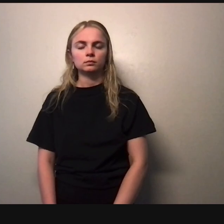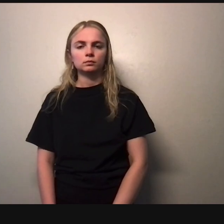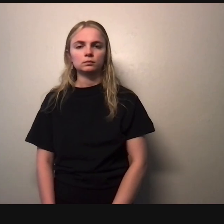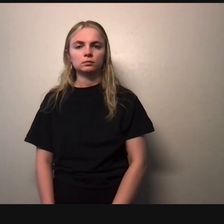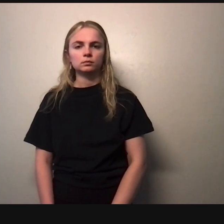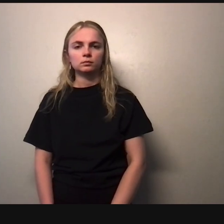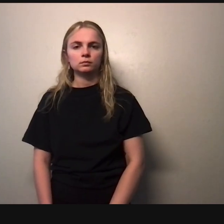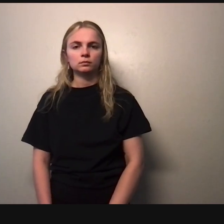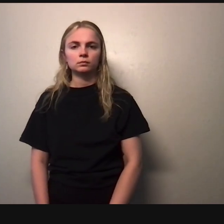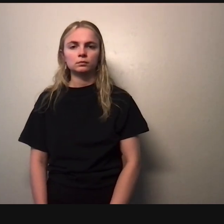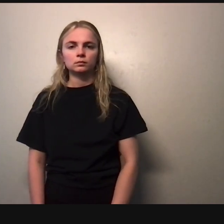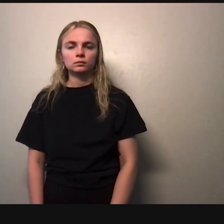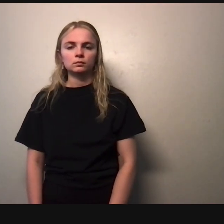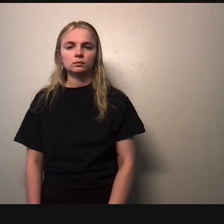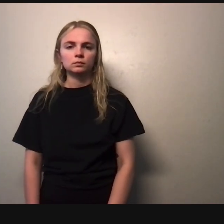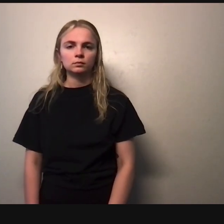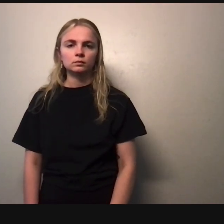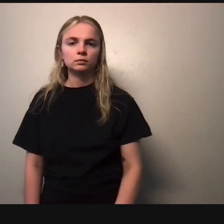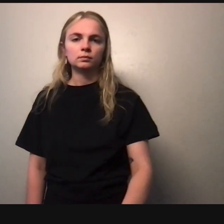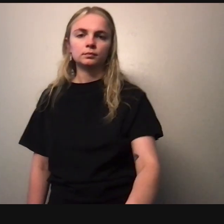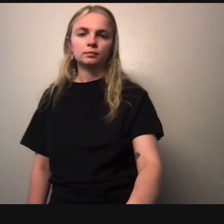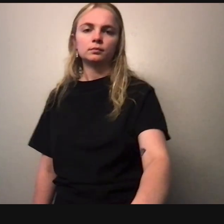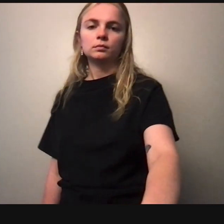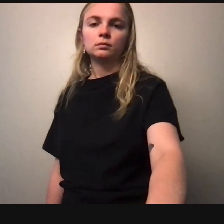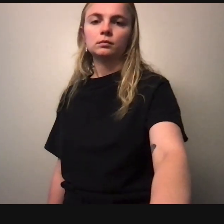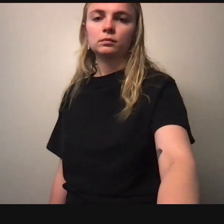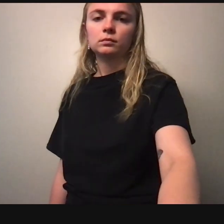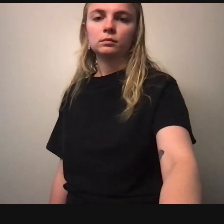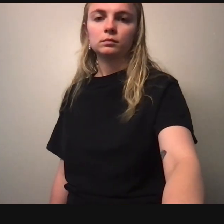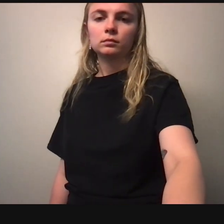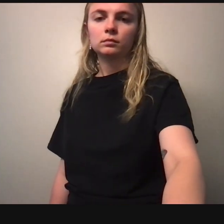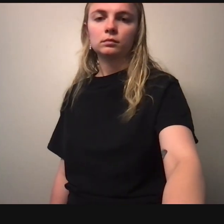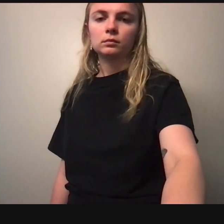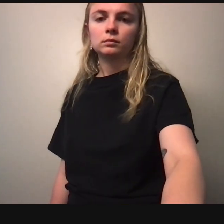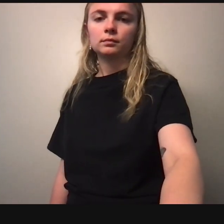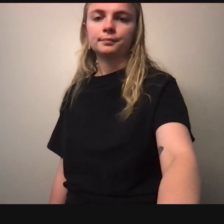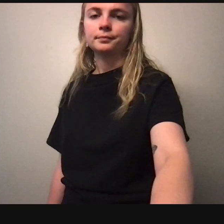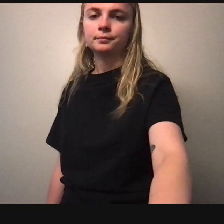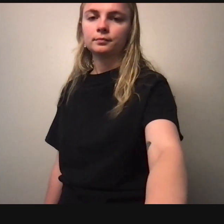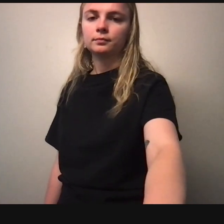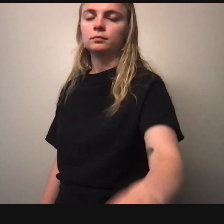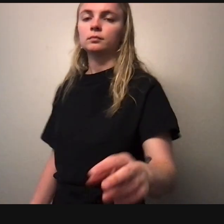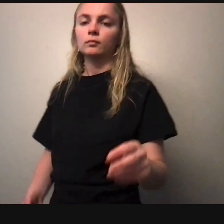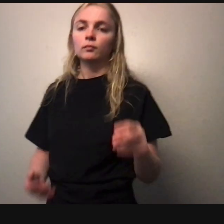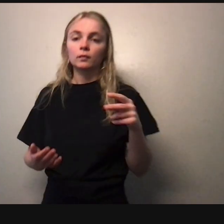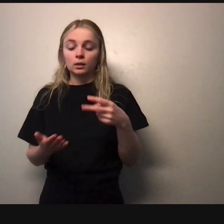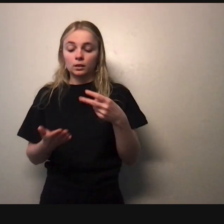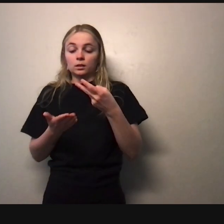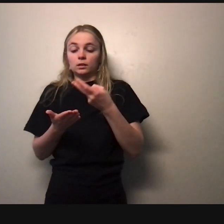scared. And then these incredibly sharp pains started shooting through my entire body up towards my back.